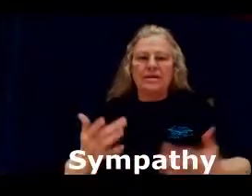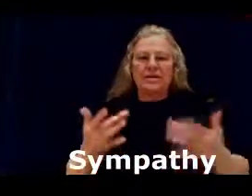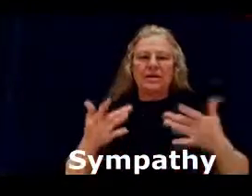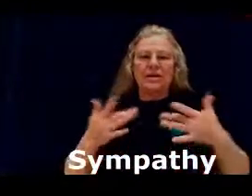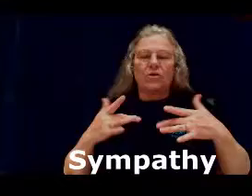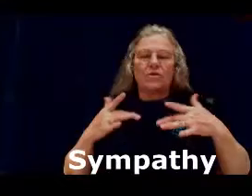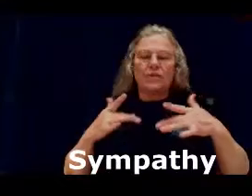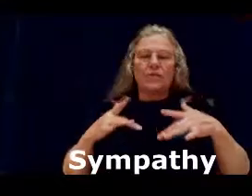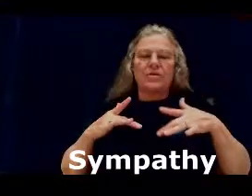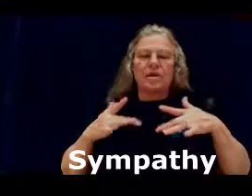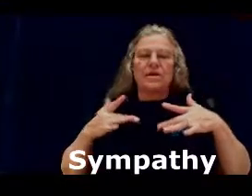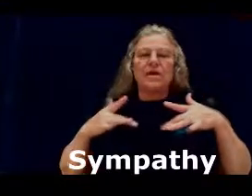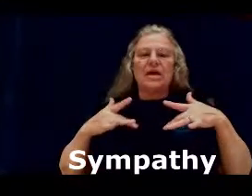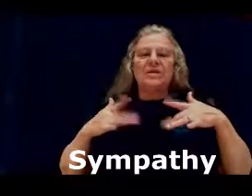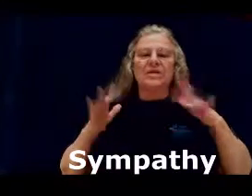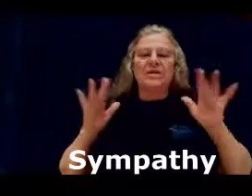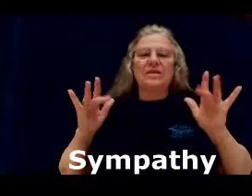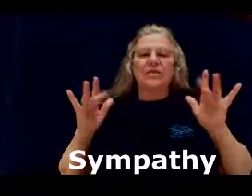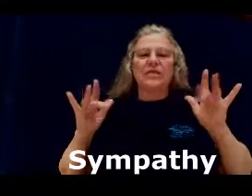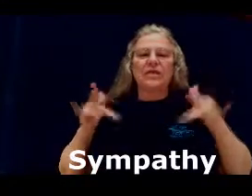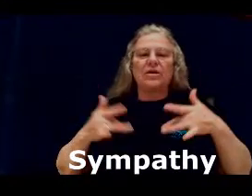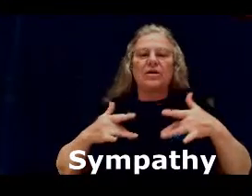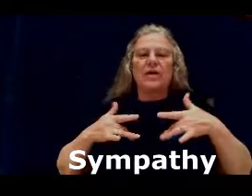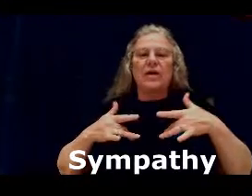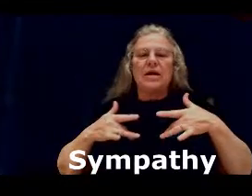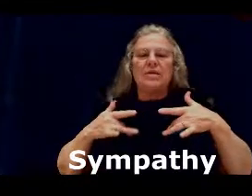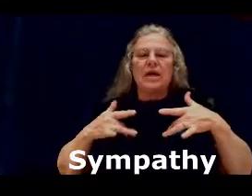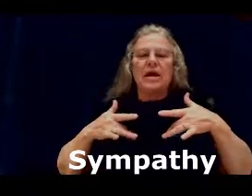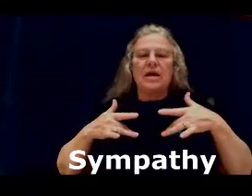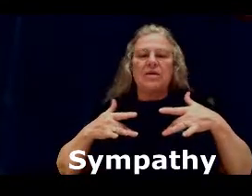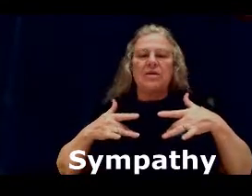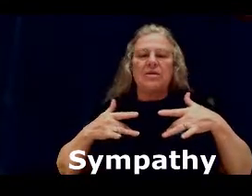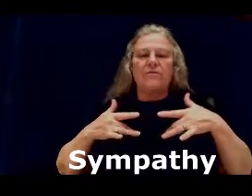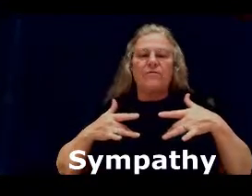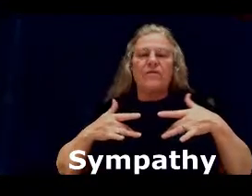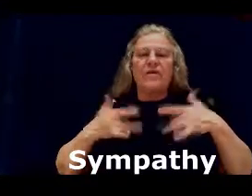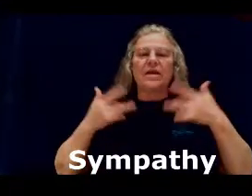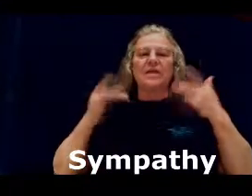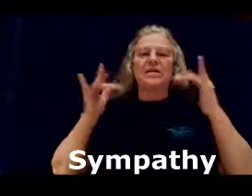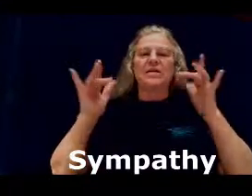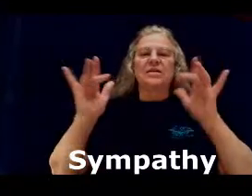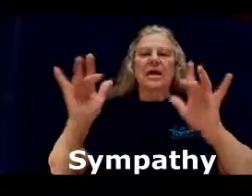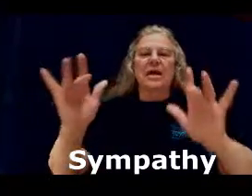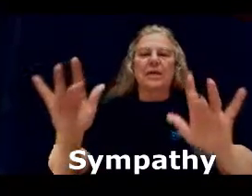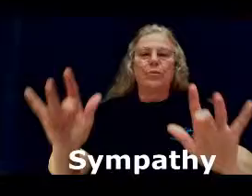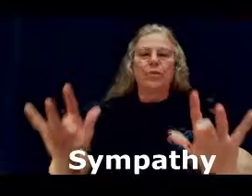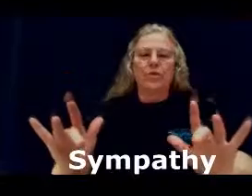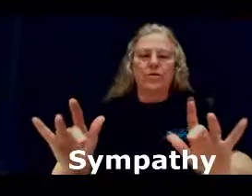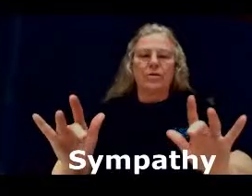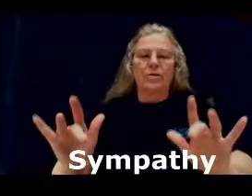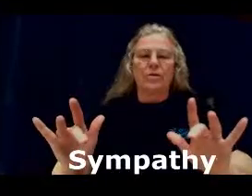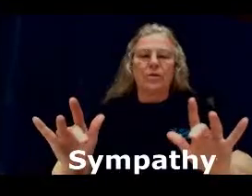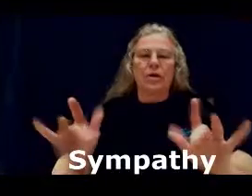Sympathizing or sympathize. Center finger, take your feelings inside and put them on someone